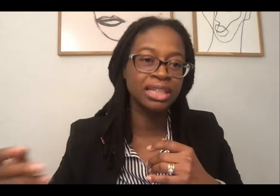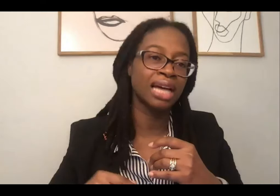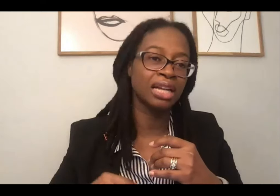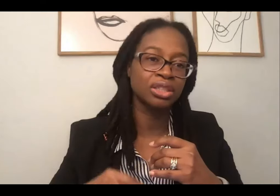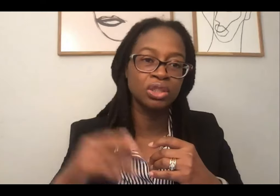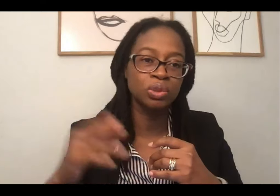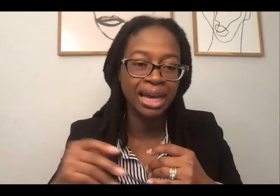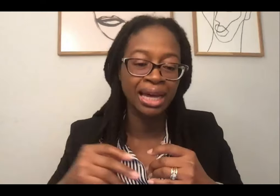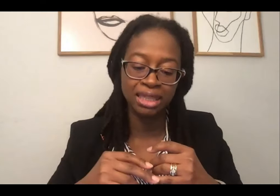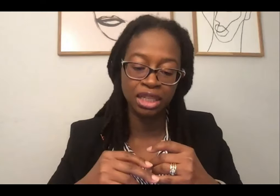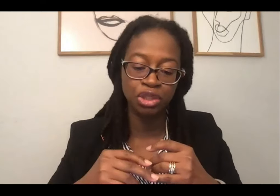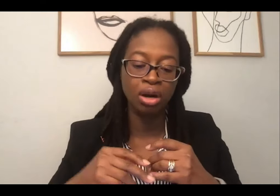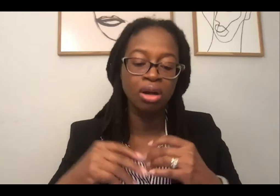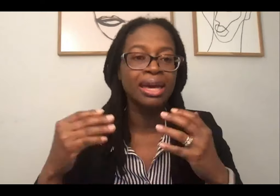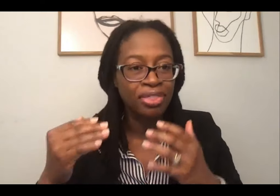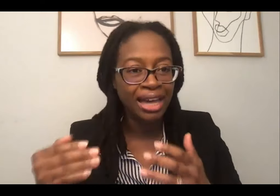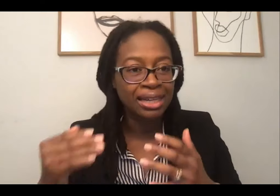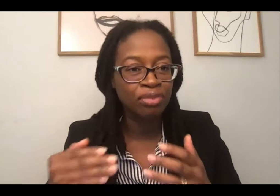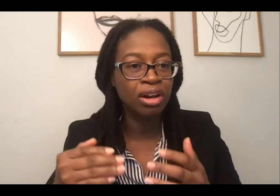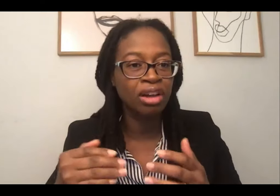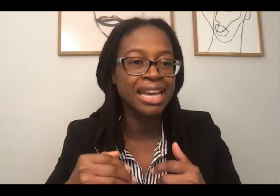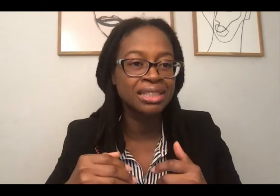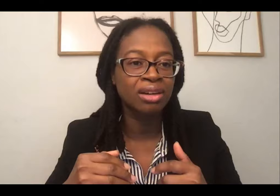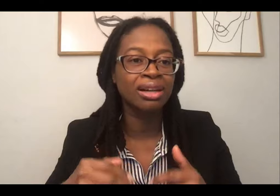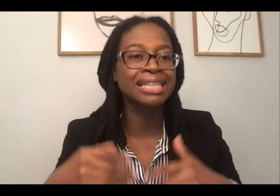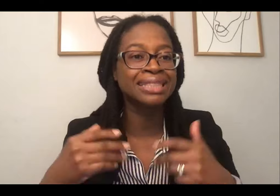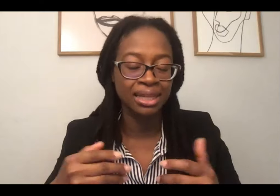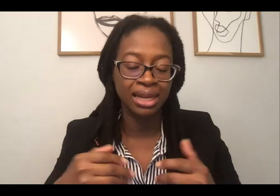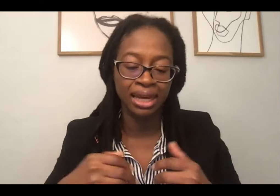status, wealth quintile, etc. That level of data is